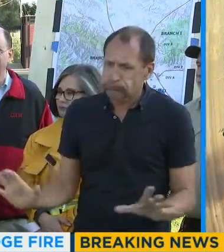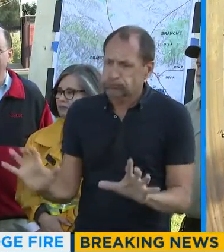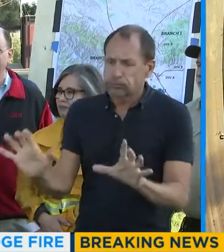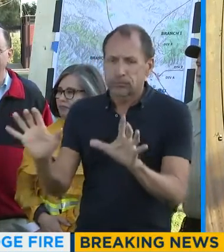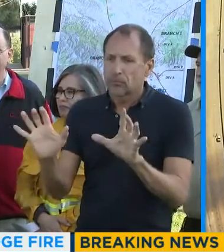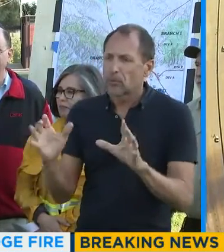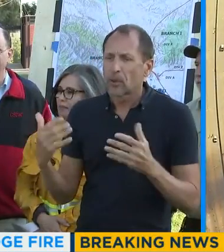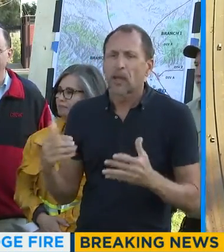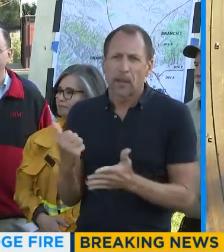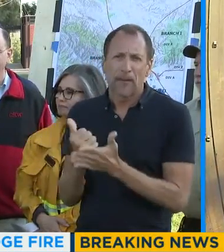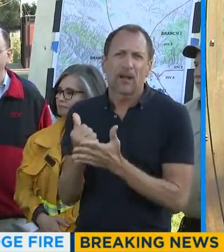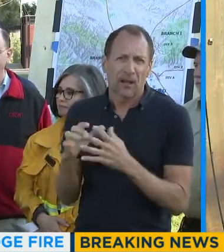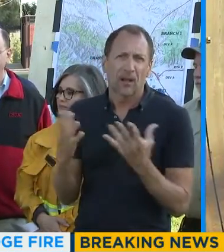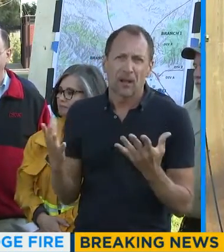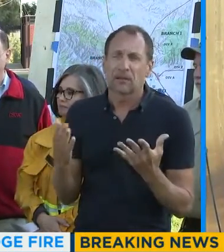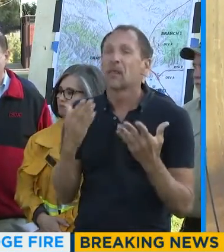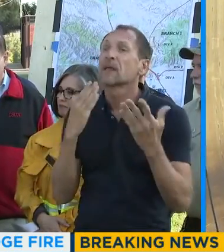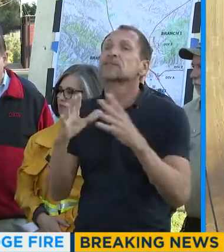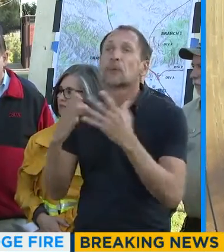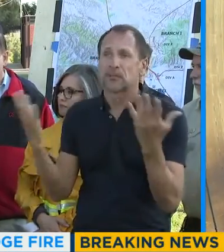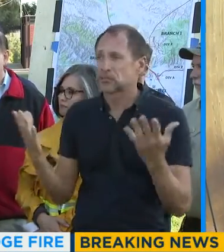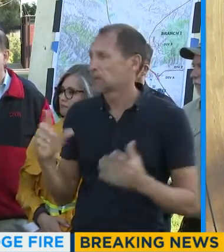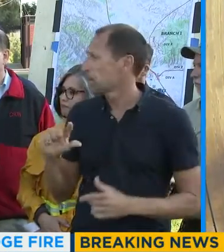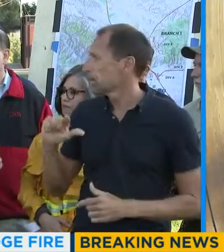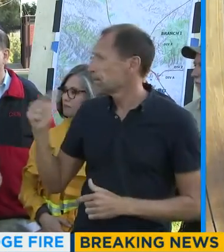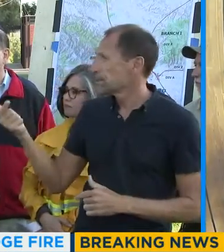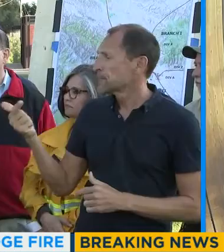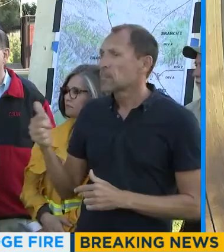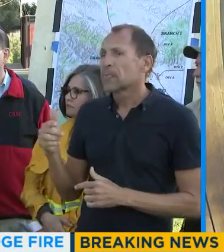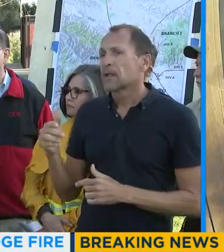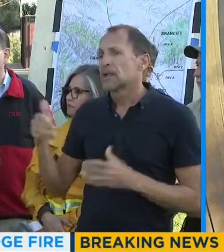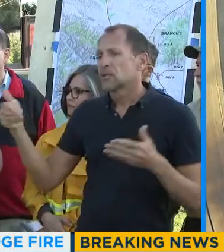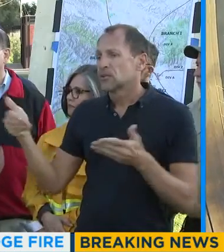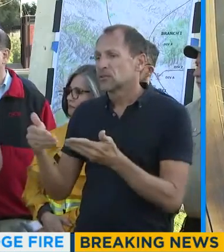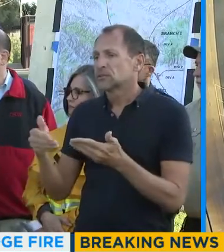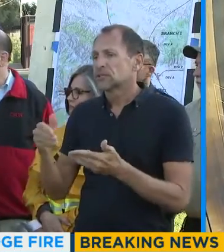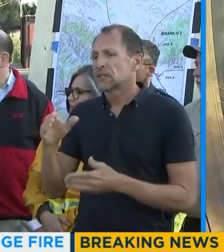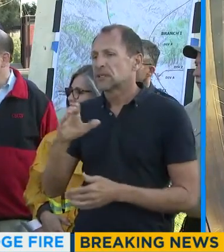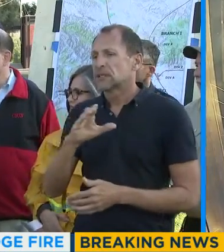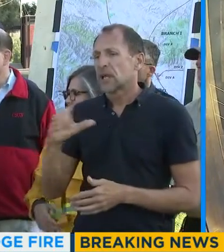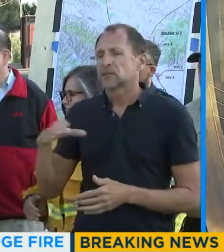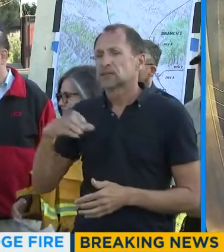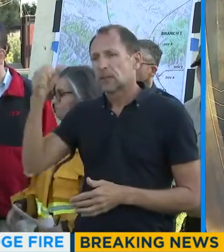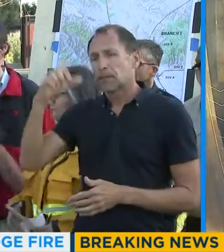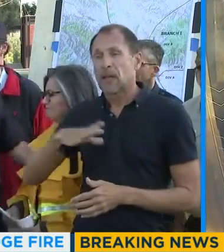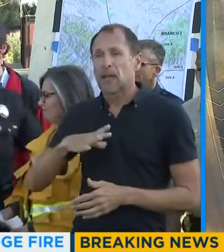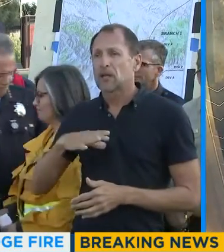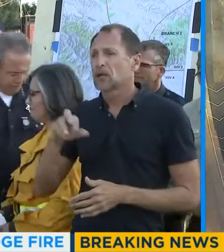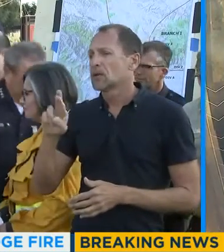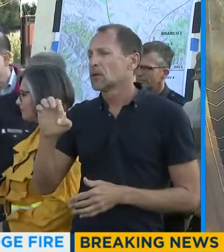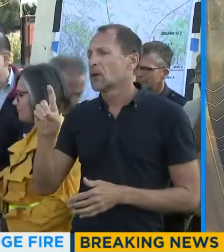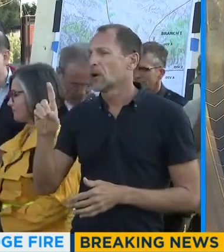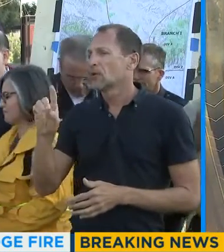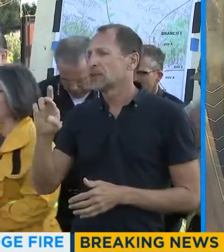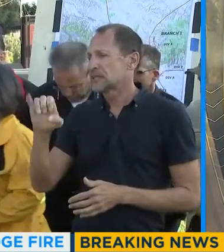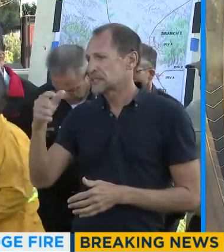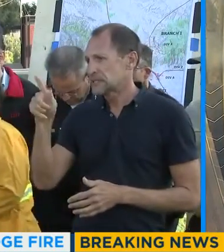efforts are making a difference. Thank you. And now at this point, I'll introduce Councilwoman Rodriguez.